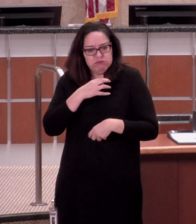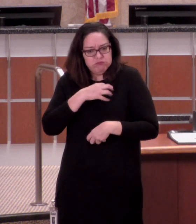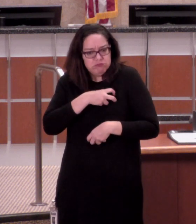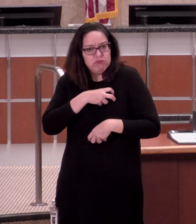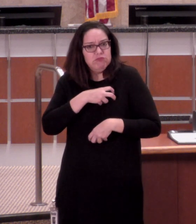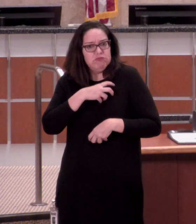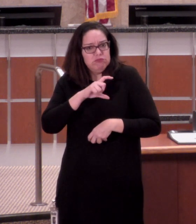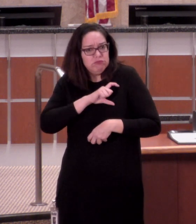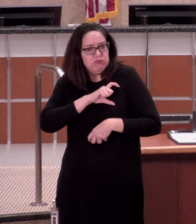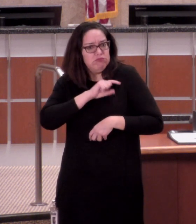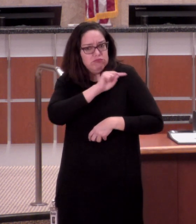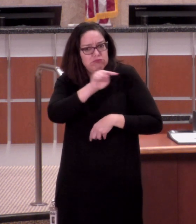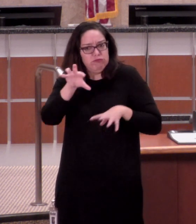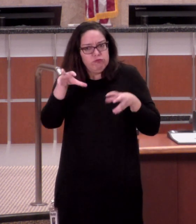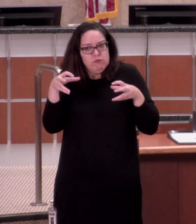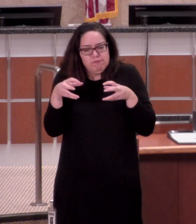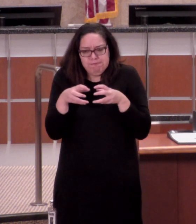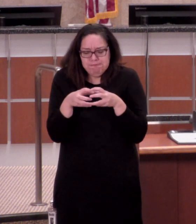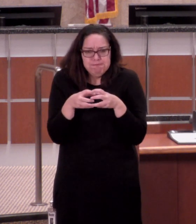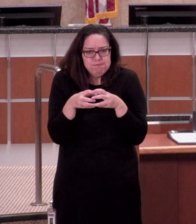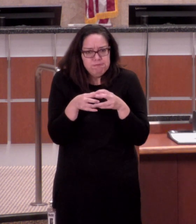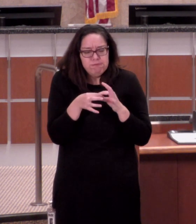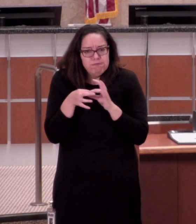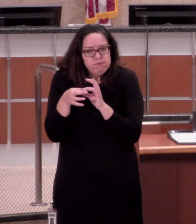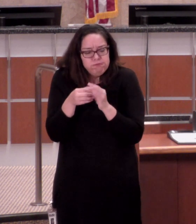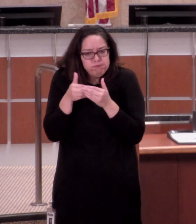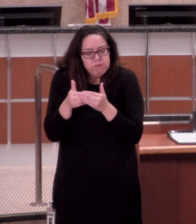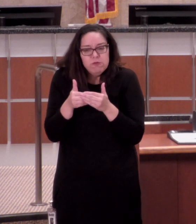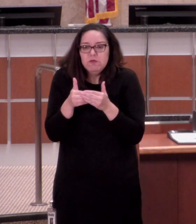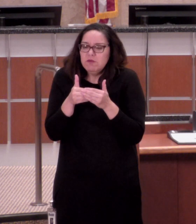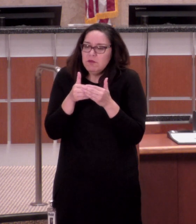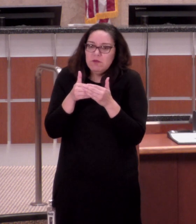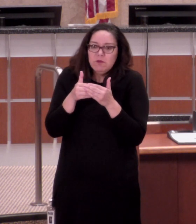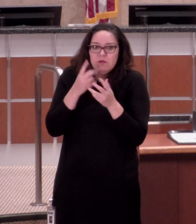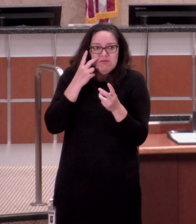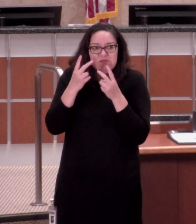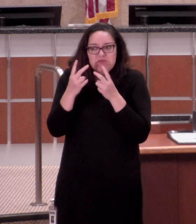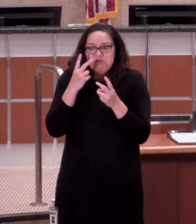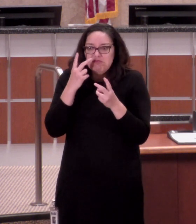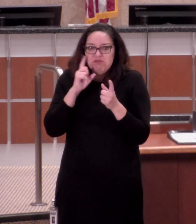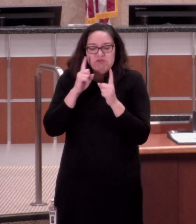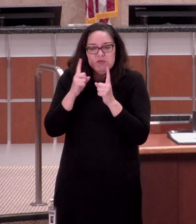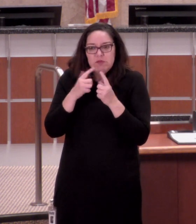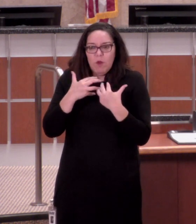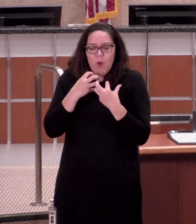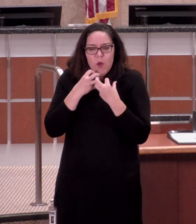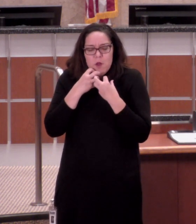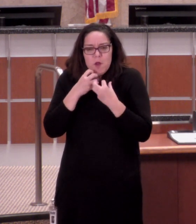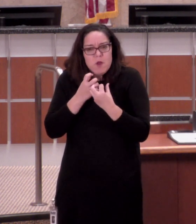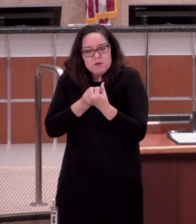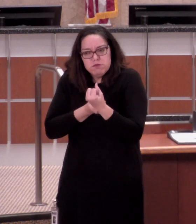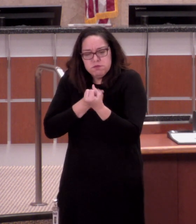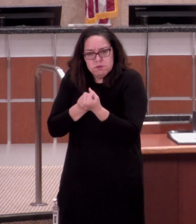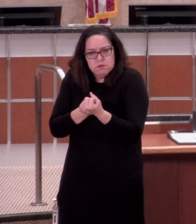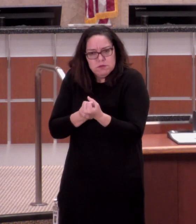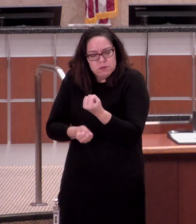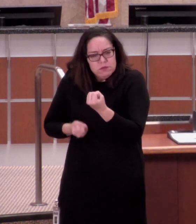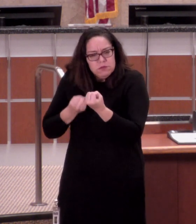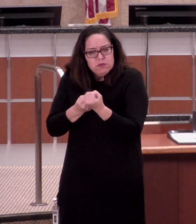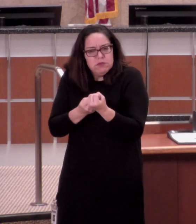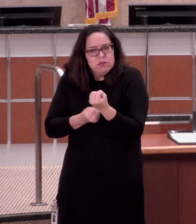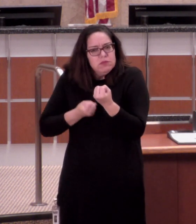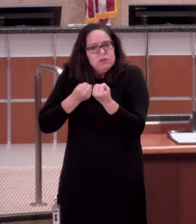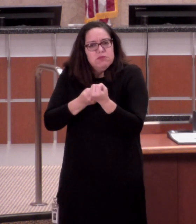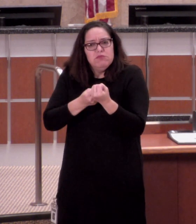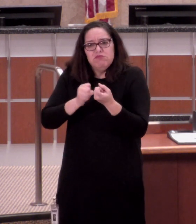a huge outpouring of support from friends and coworkers and extended family